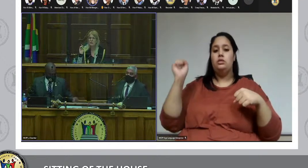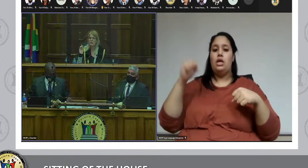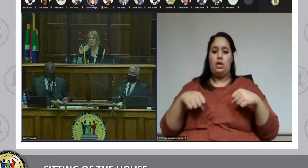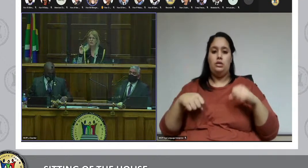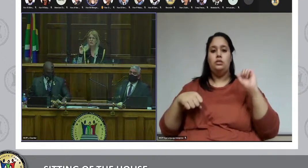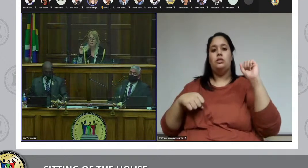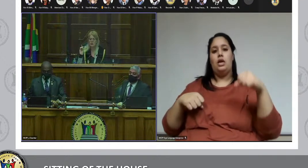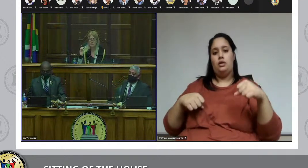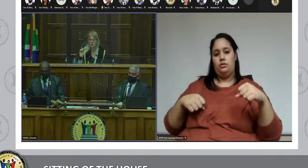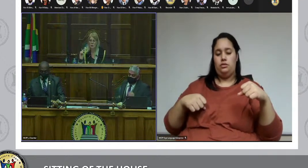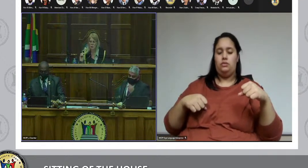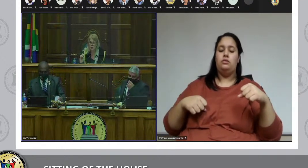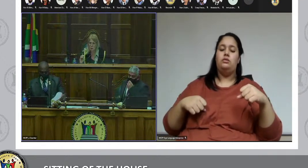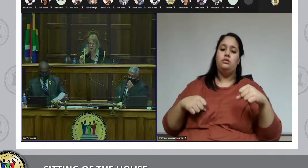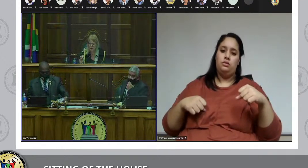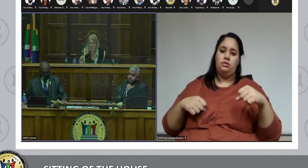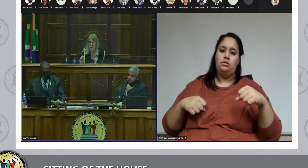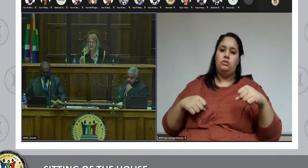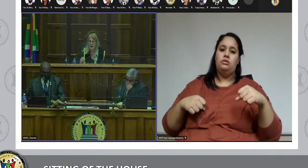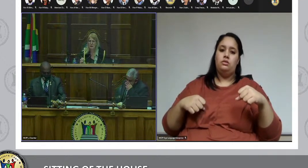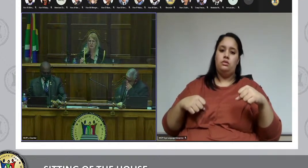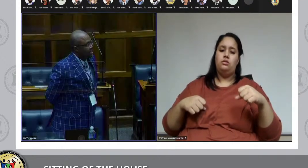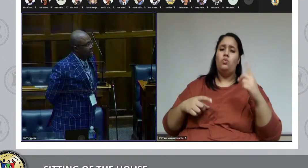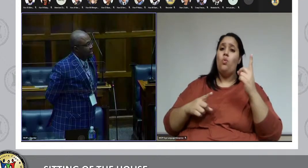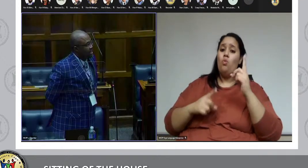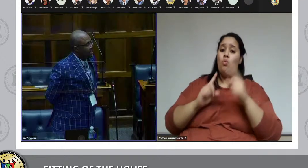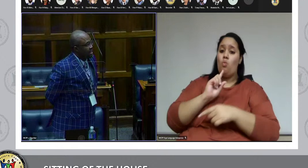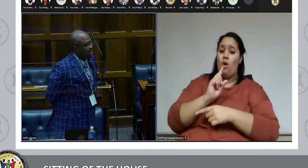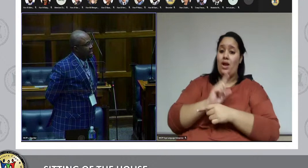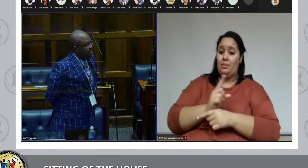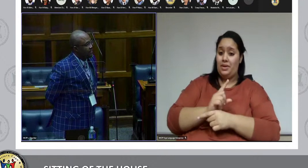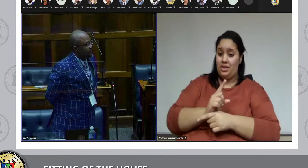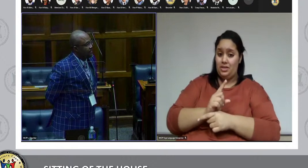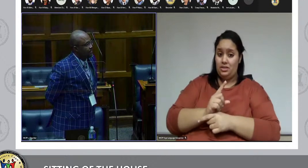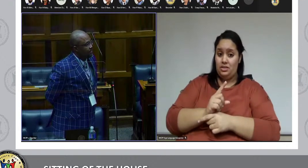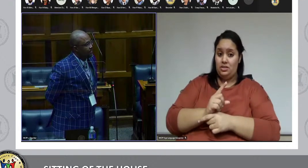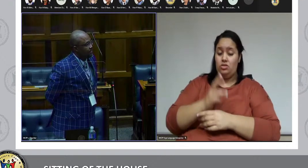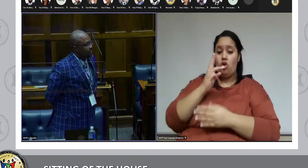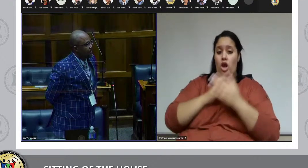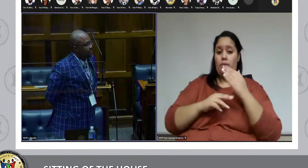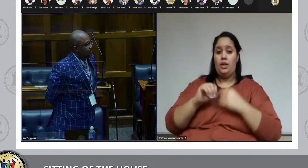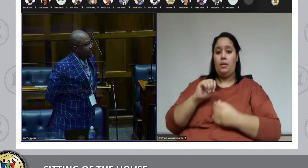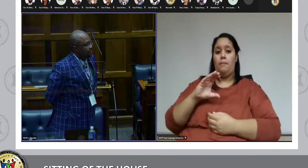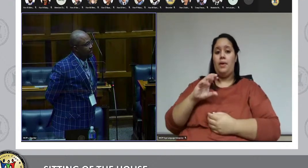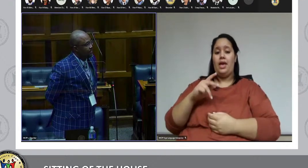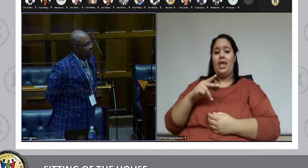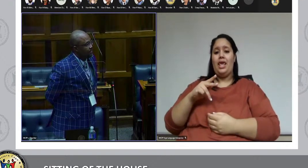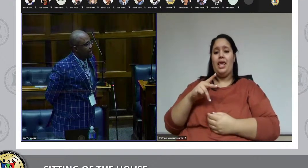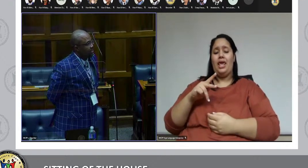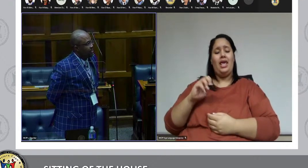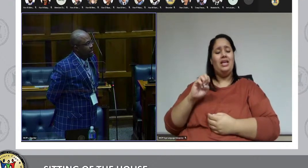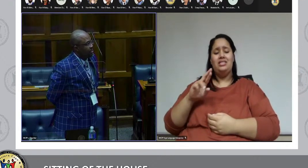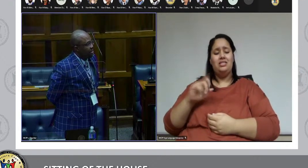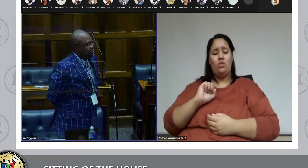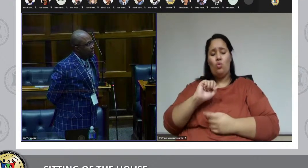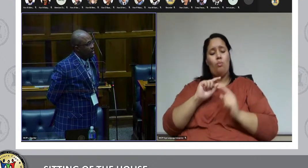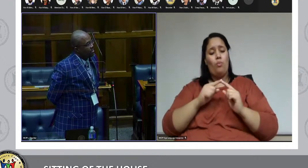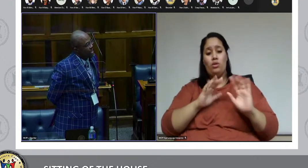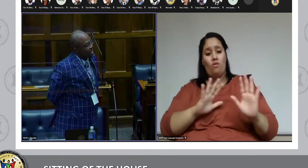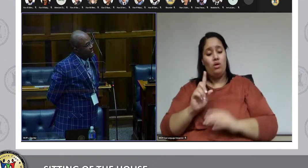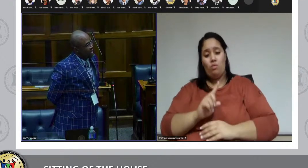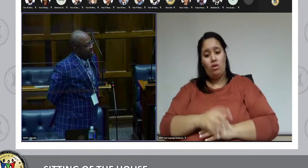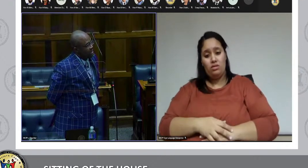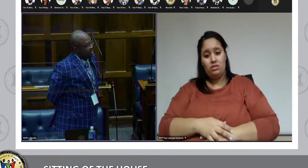the debate. 1 minute. We have Honourable Mackenzie standing up. Honourable Mackenzie, what's your point of order?